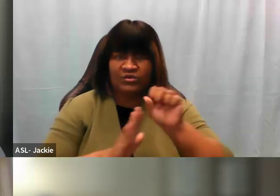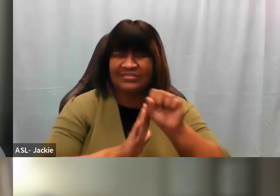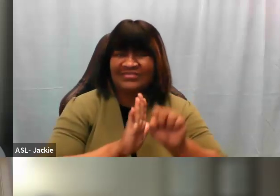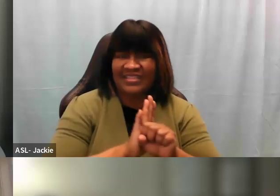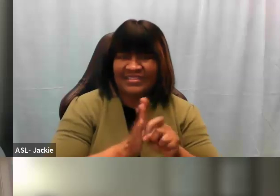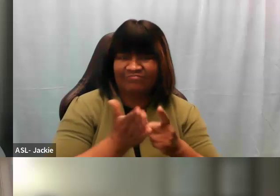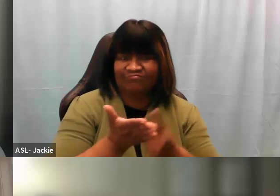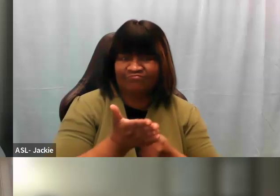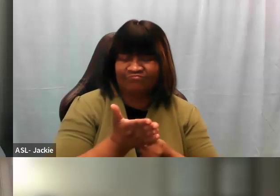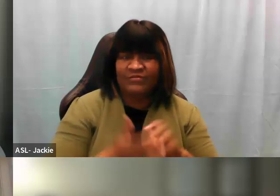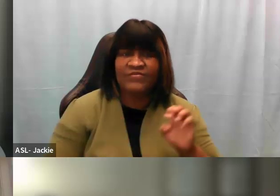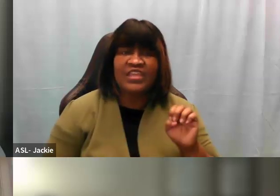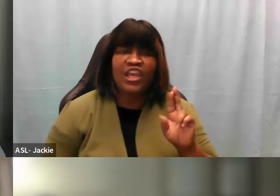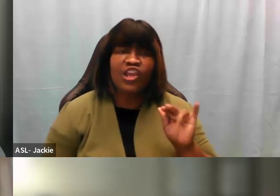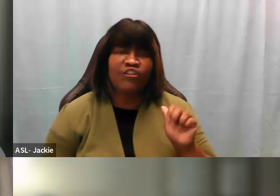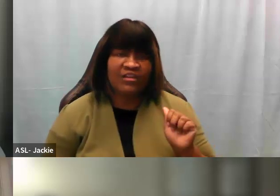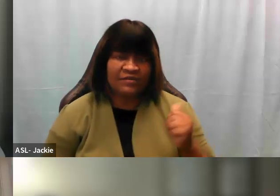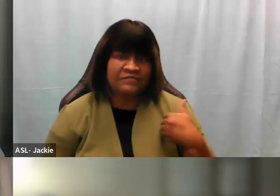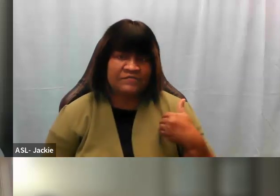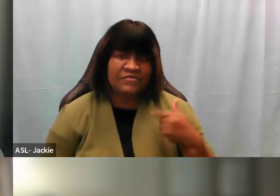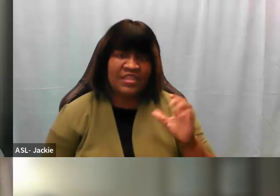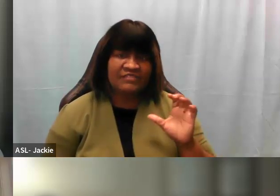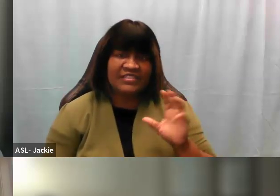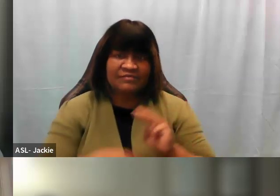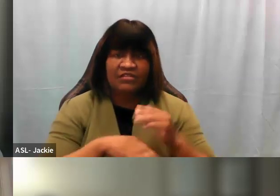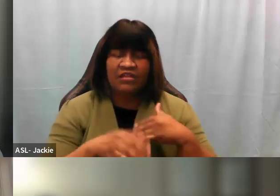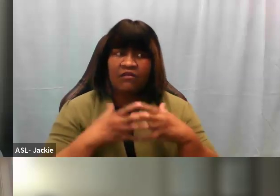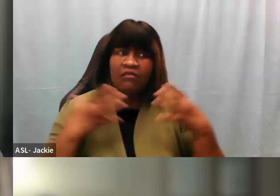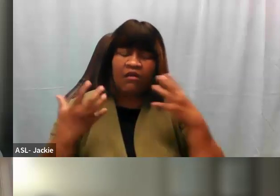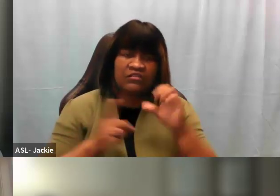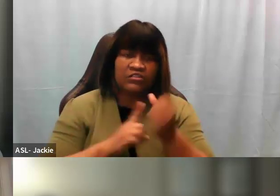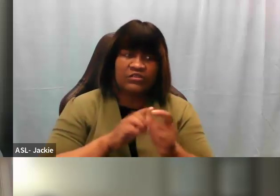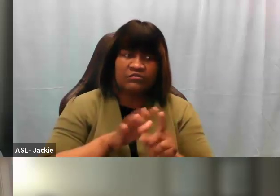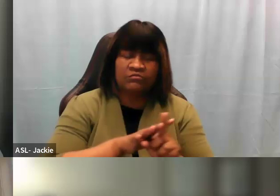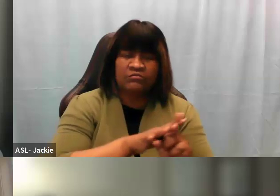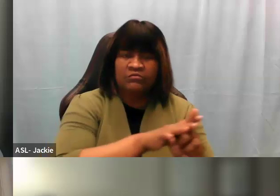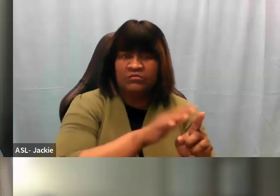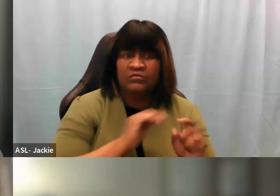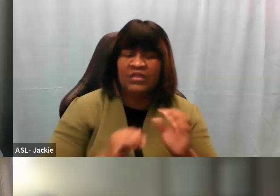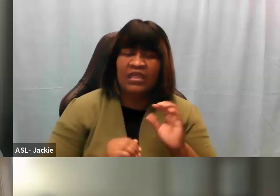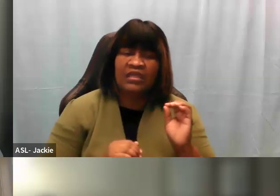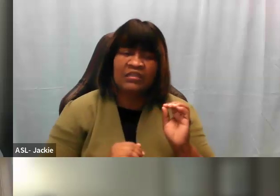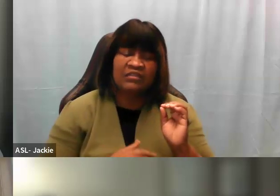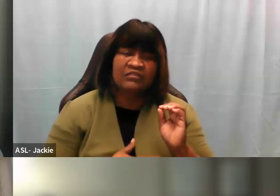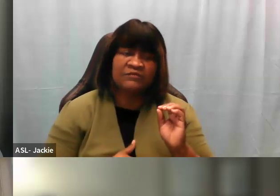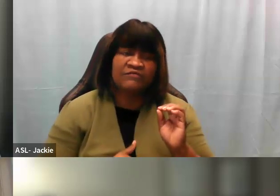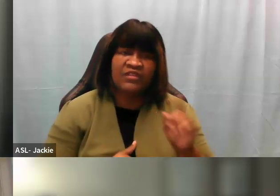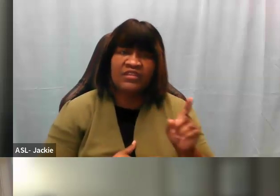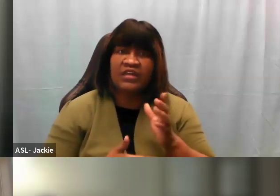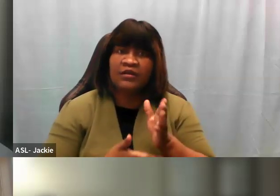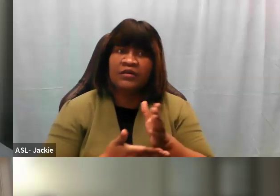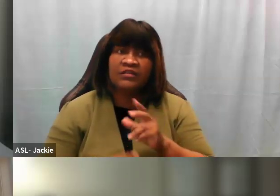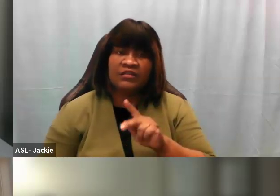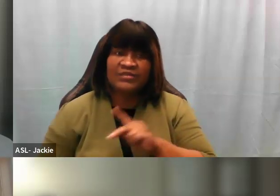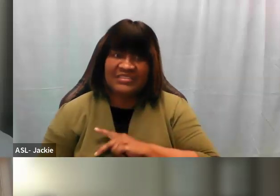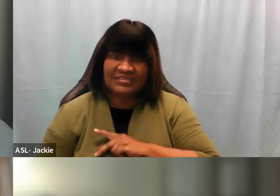When I was a case manager in self-direction, I had a lot of situations where, right, it was the participant wanted one thing